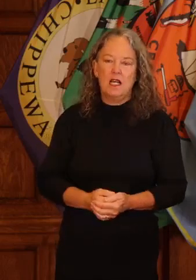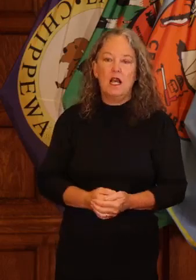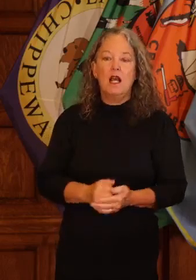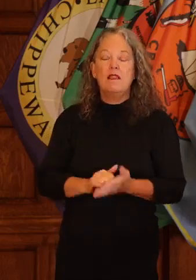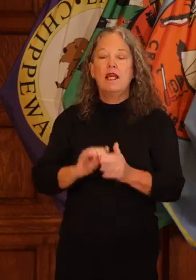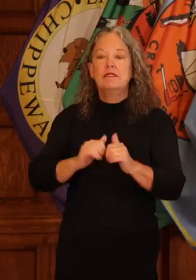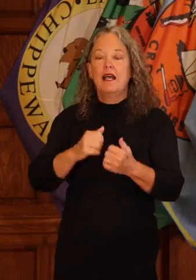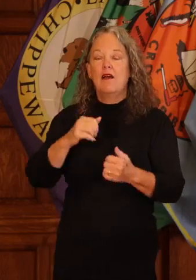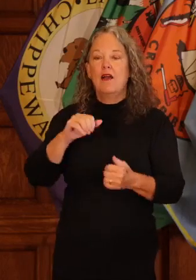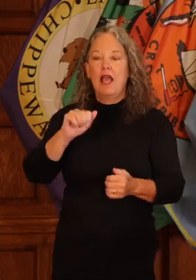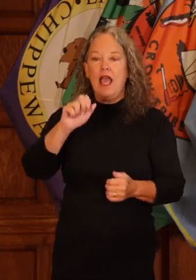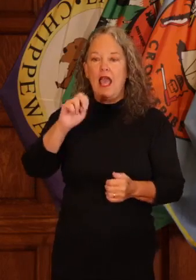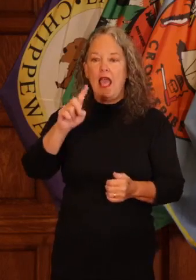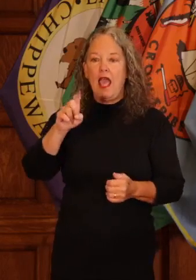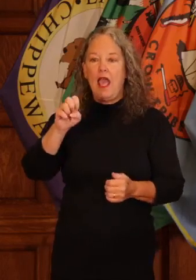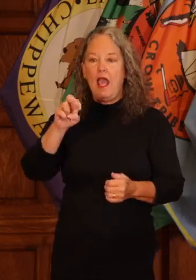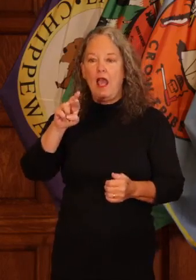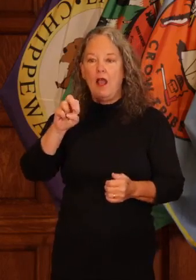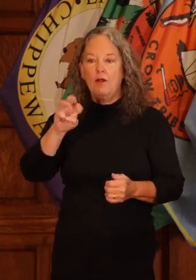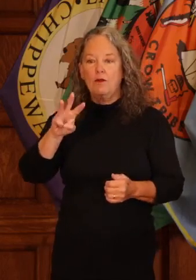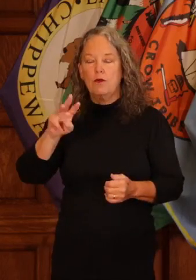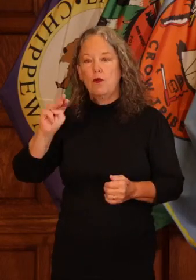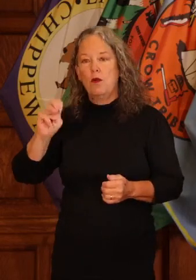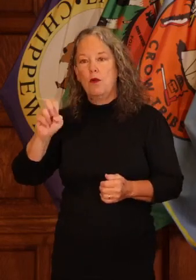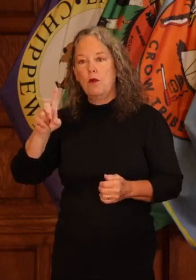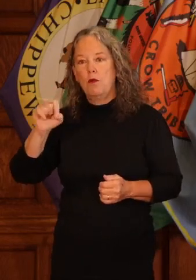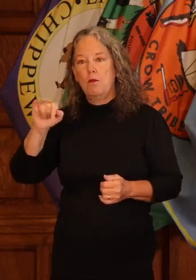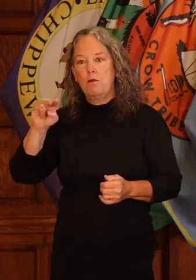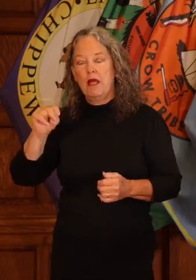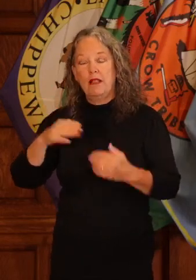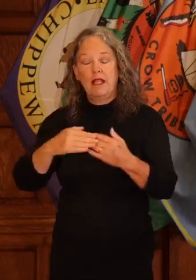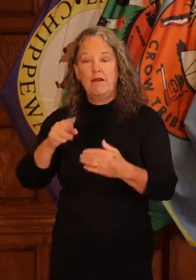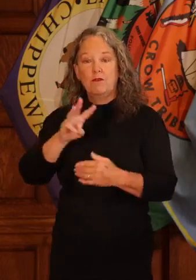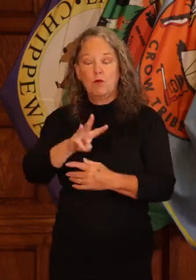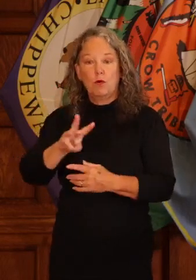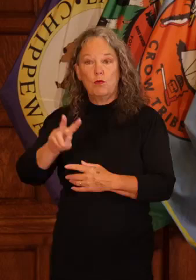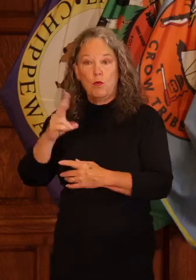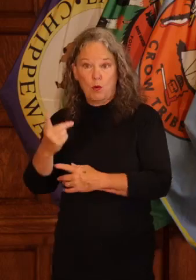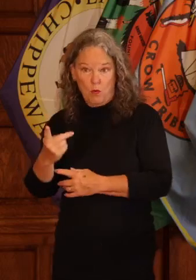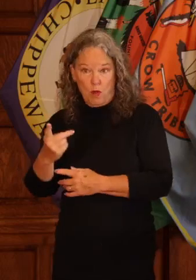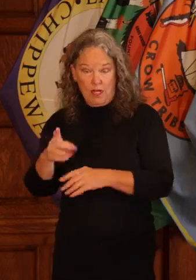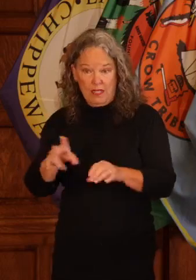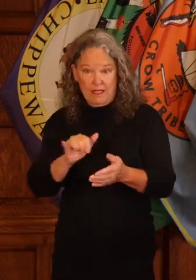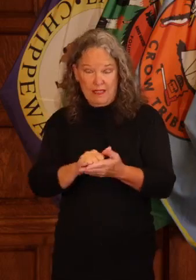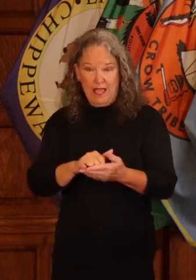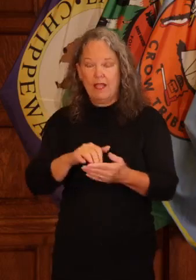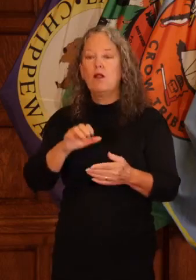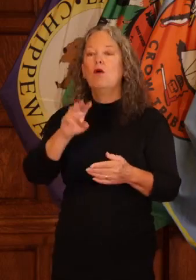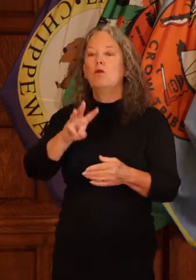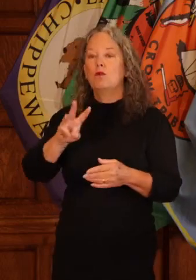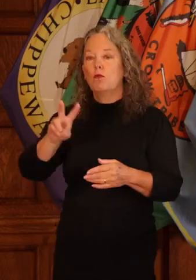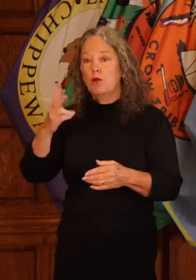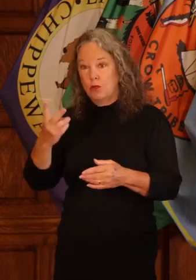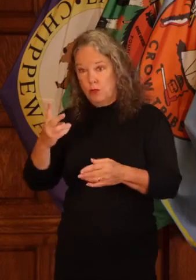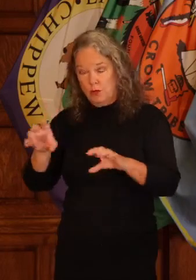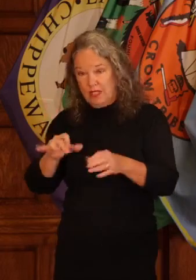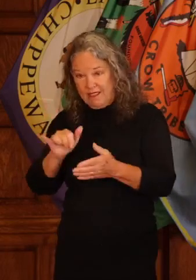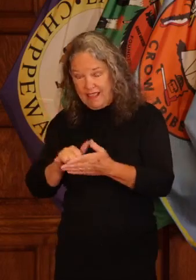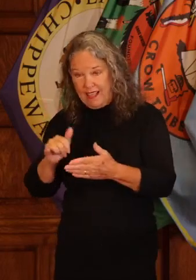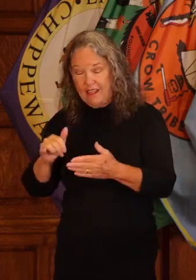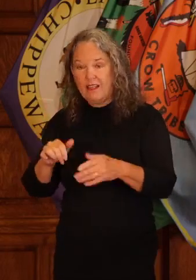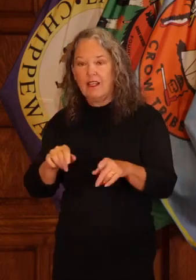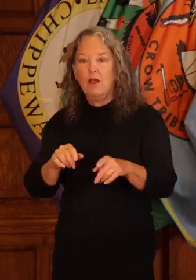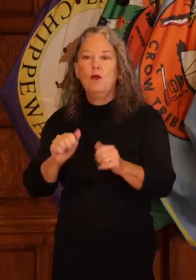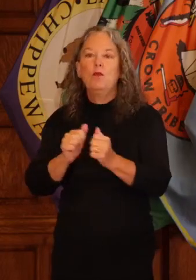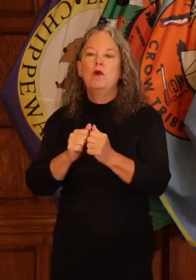Andrew Mellon did it as Secretary of Treasury after World War I. It's the way we did it in the U.S. after World War II as well. So with